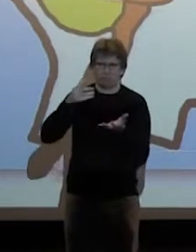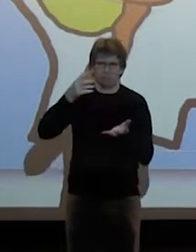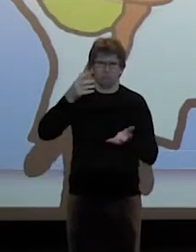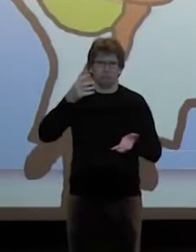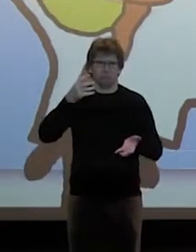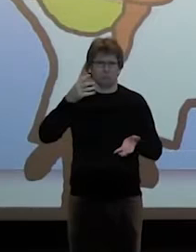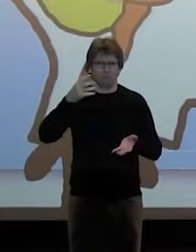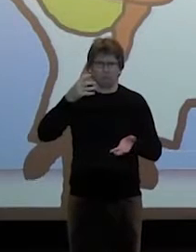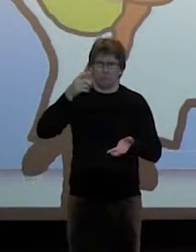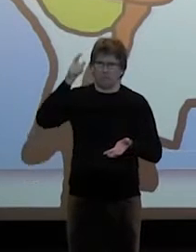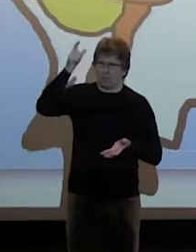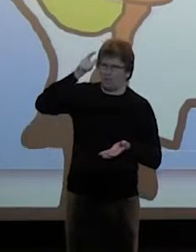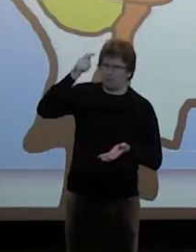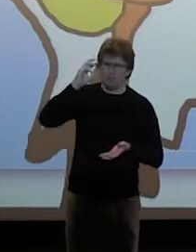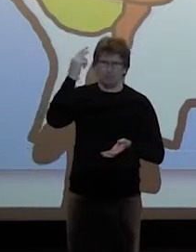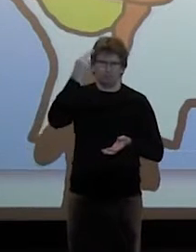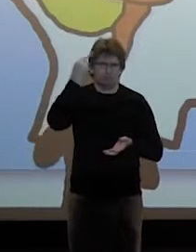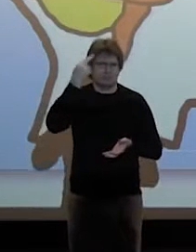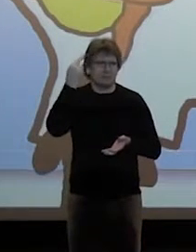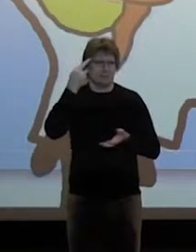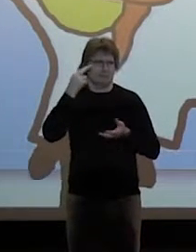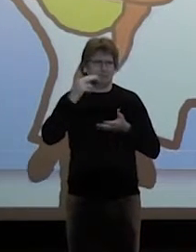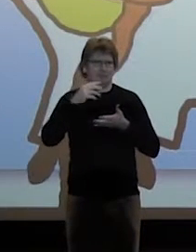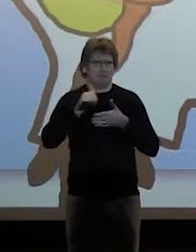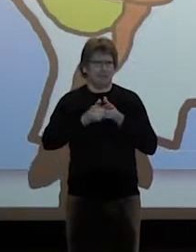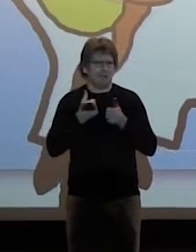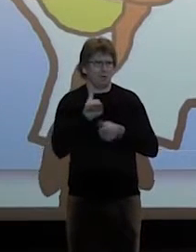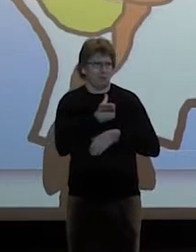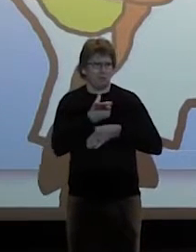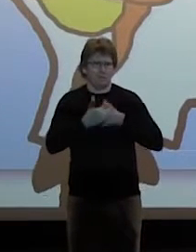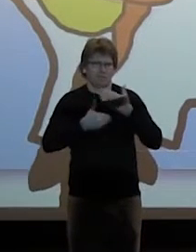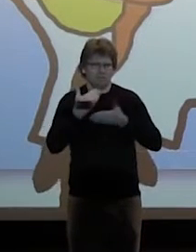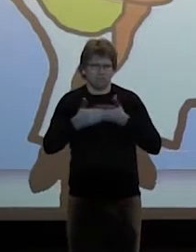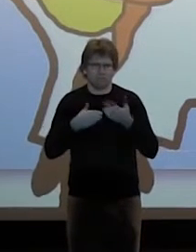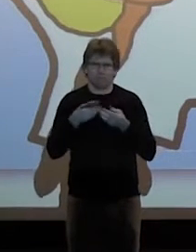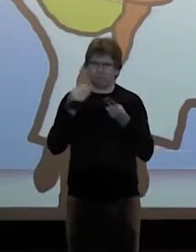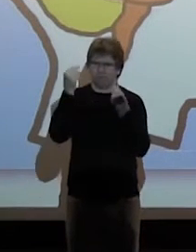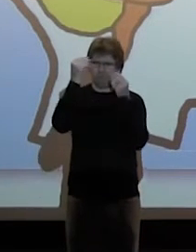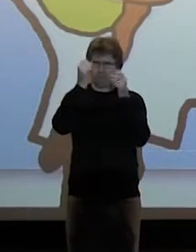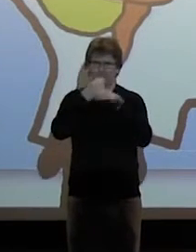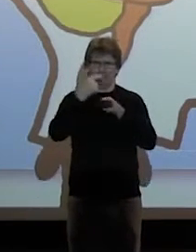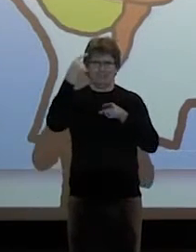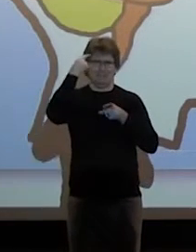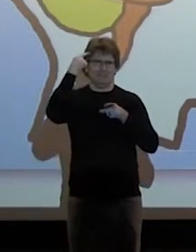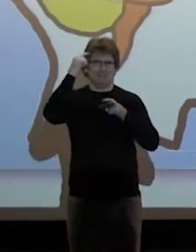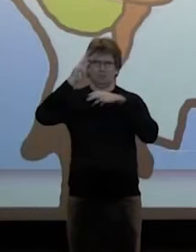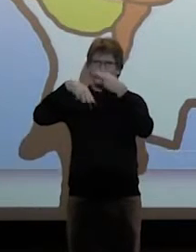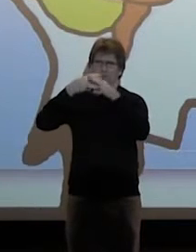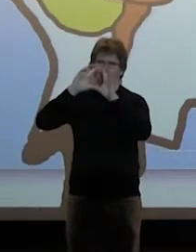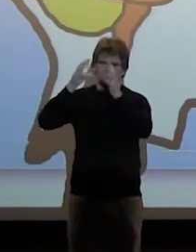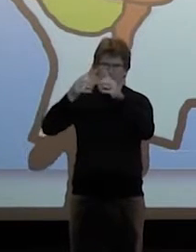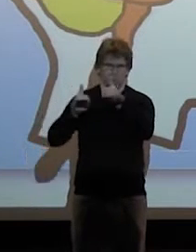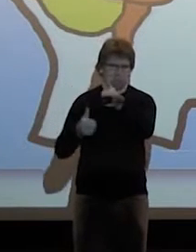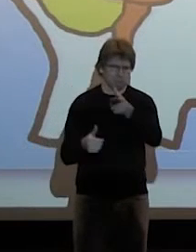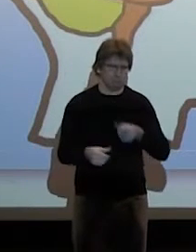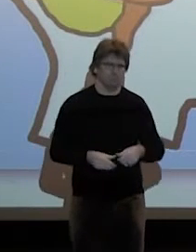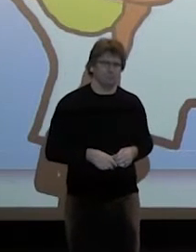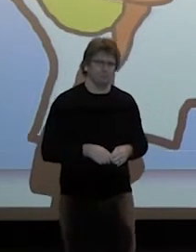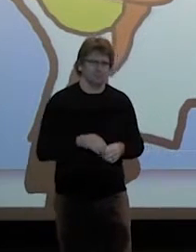the neocortex. This is the upper level of our human reasoning, the highest level of our brain, how we're able to cognitively